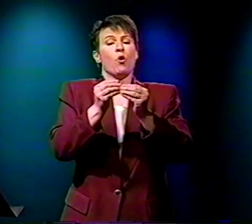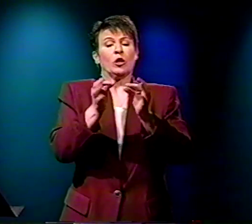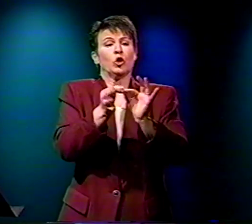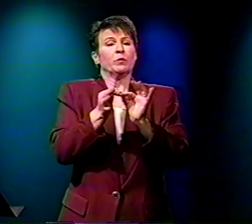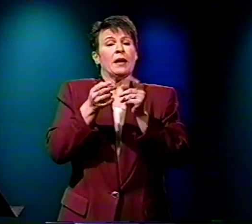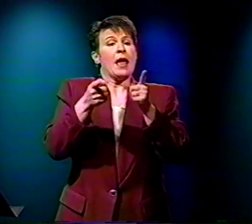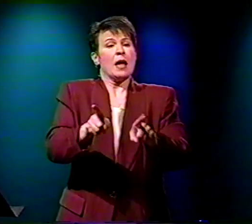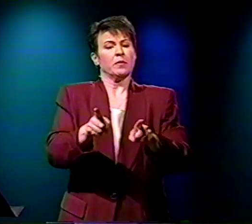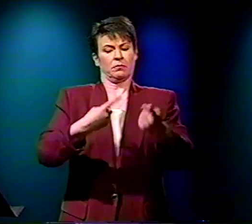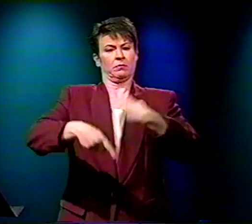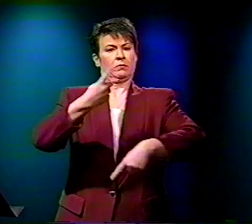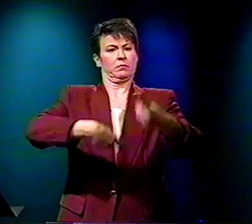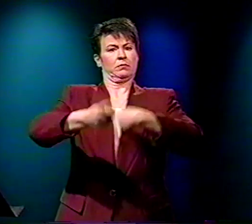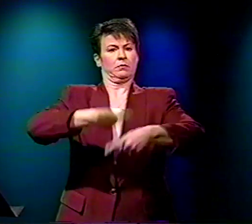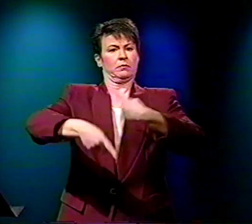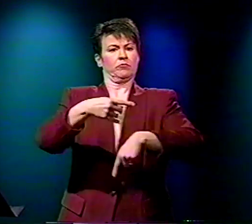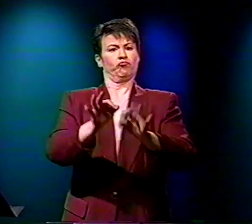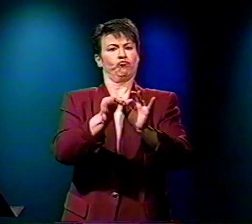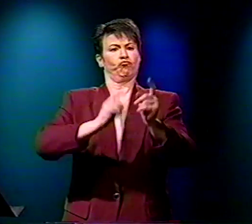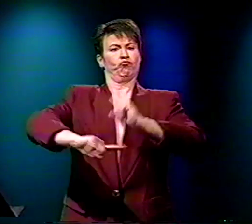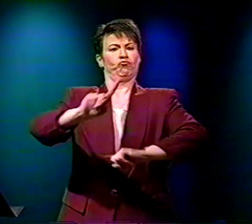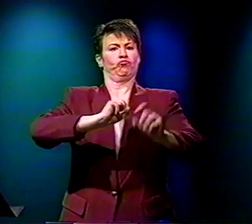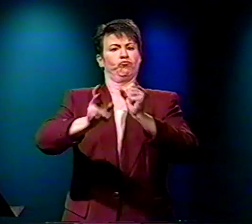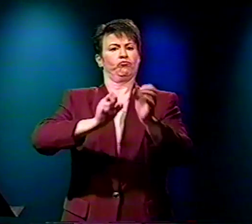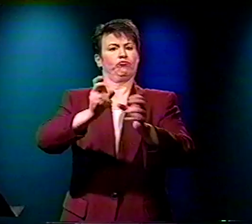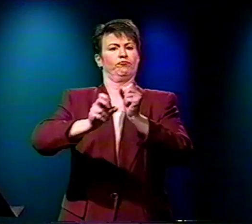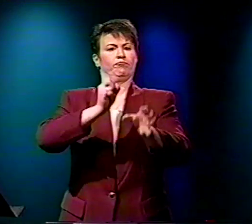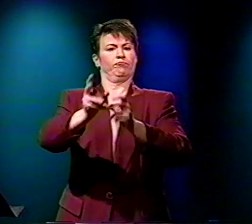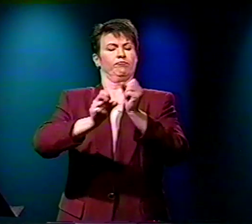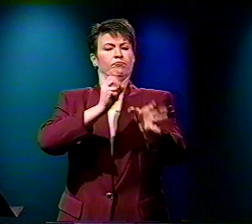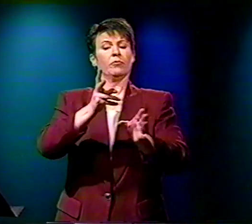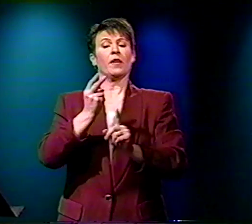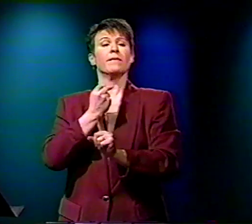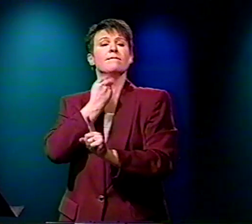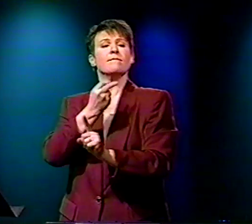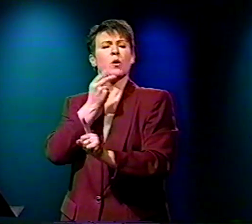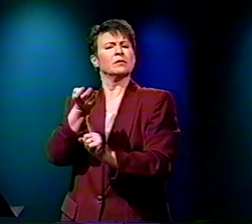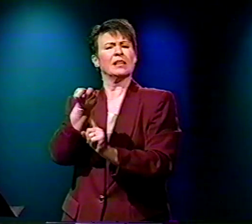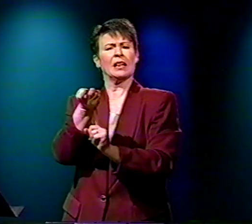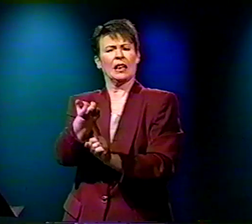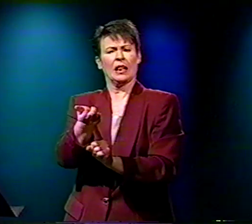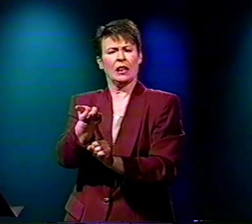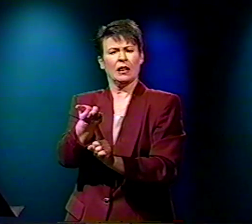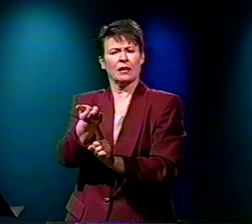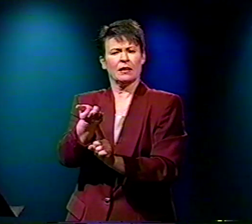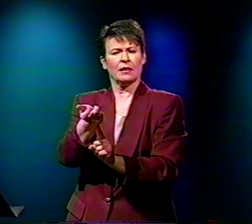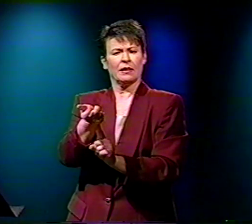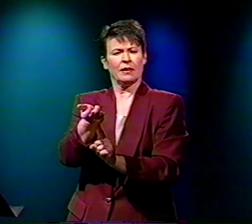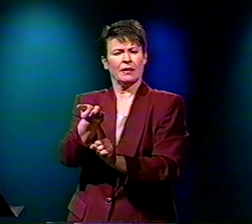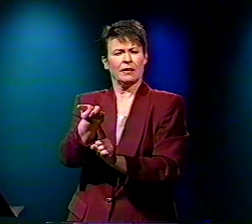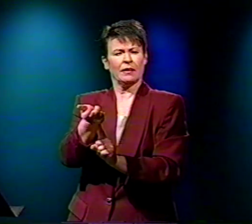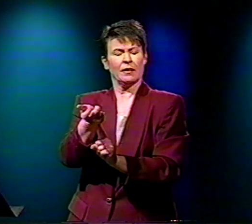in schools, etc. And so most of the time, interpreters mostly did sign interpretation, and they voiced rarely.